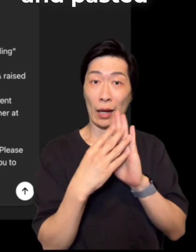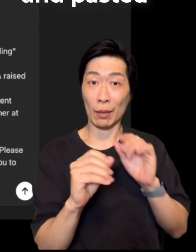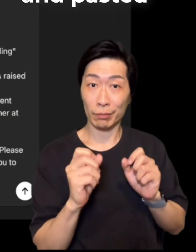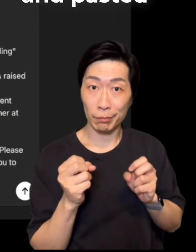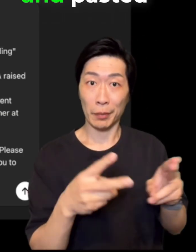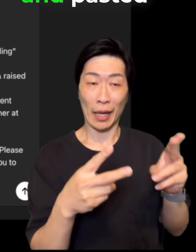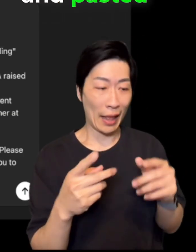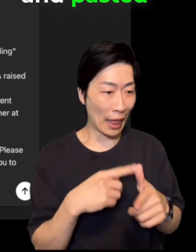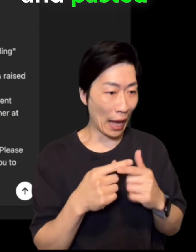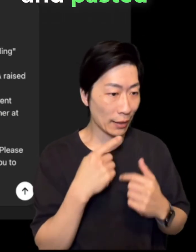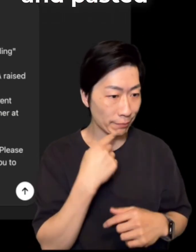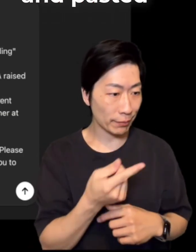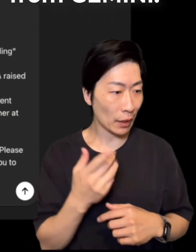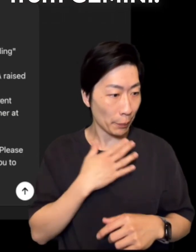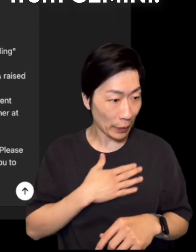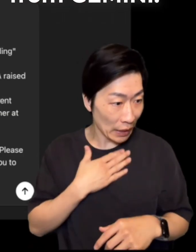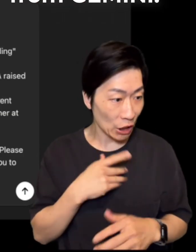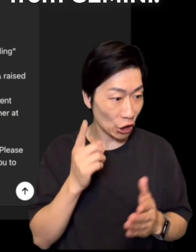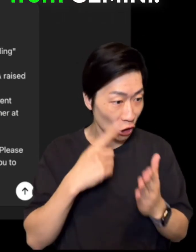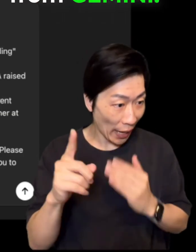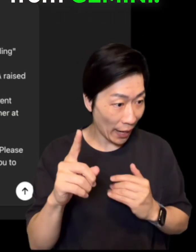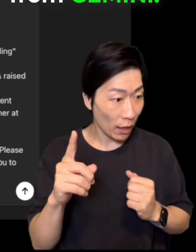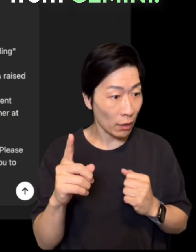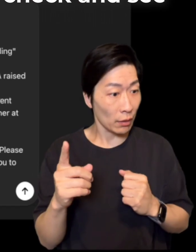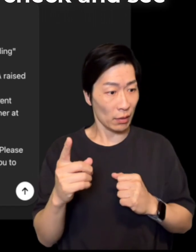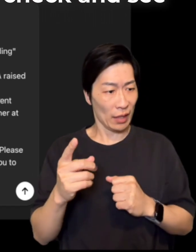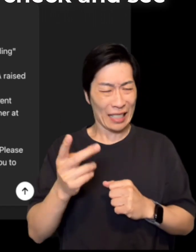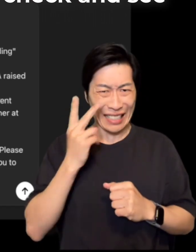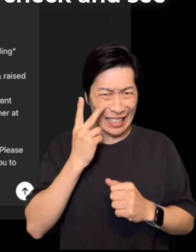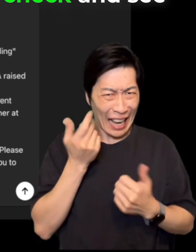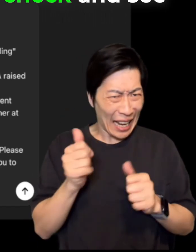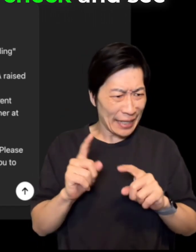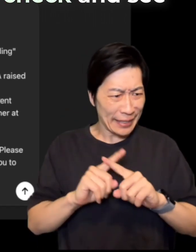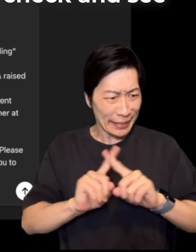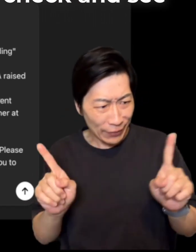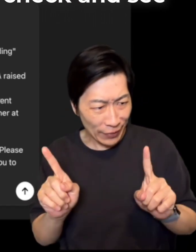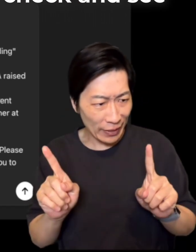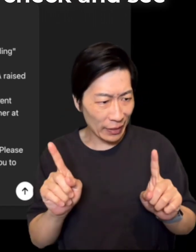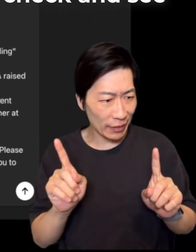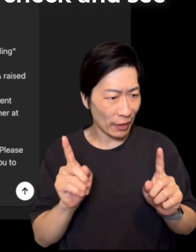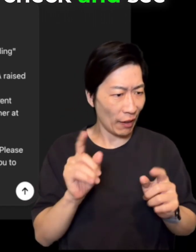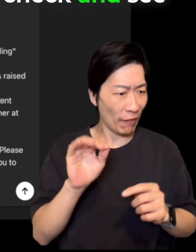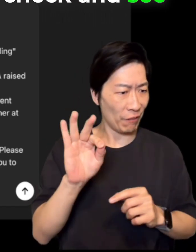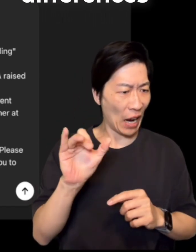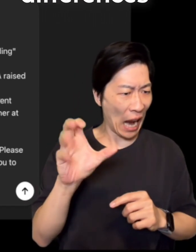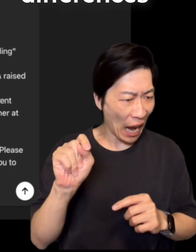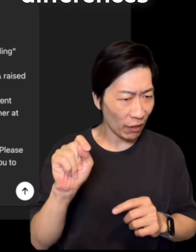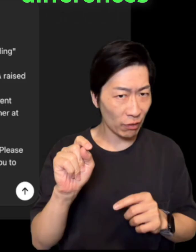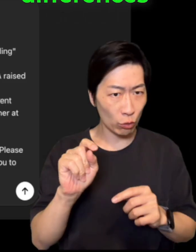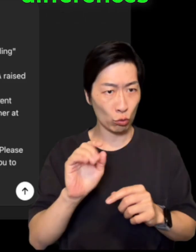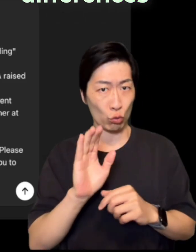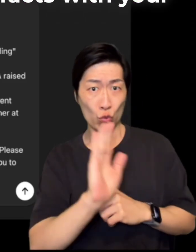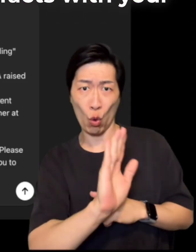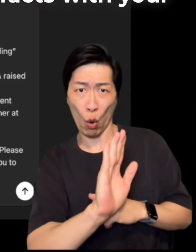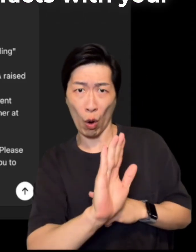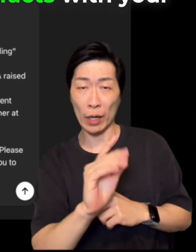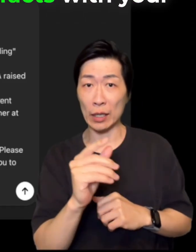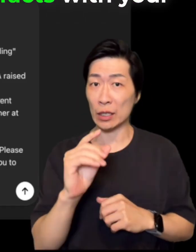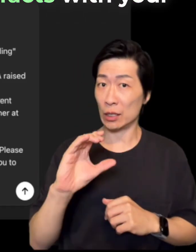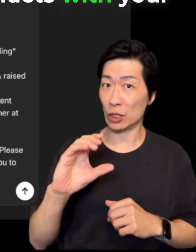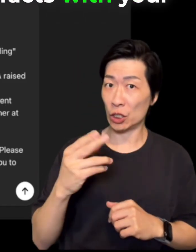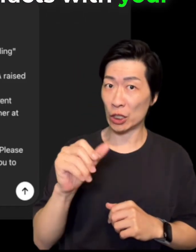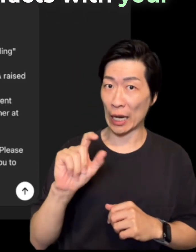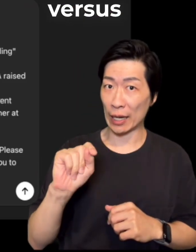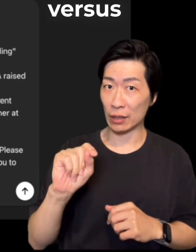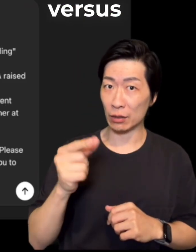Okay, I copied and pasted the response from Gemini and I said, please check and see if there's any differences between the